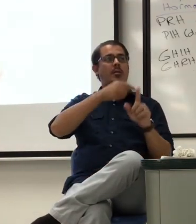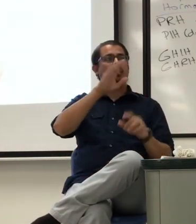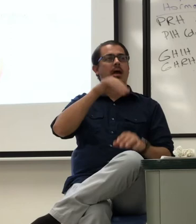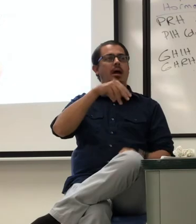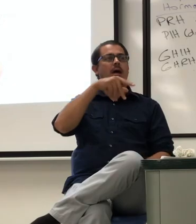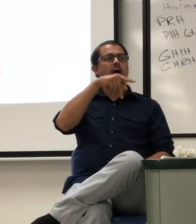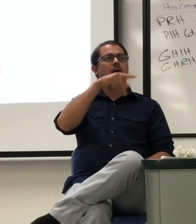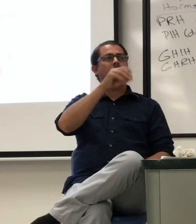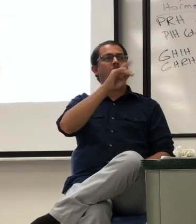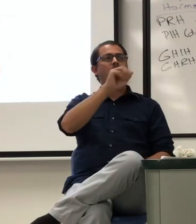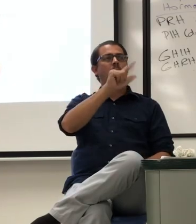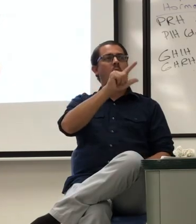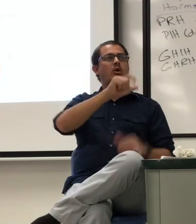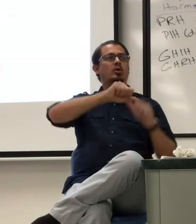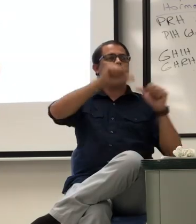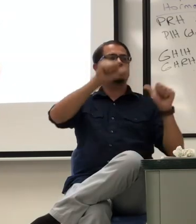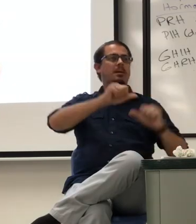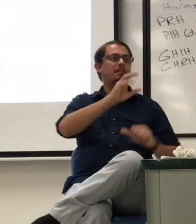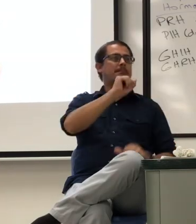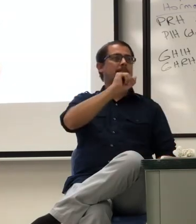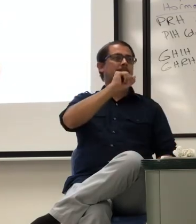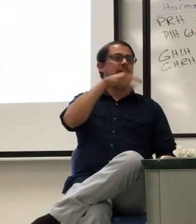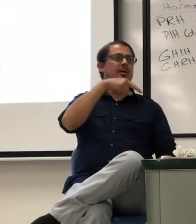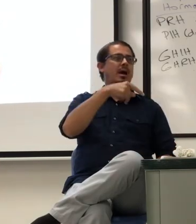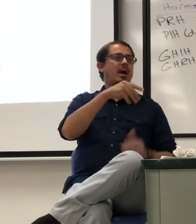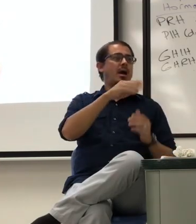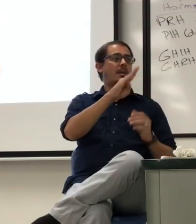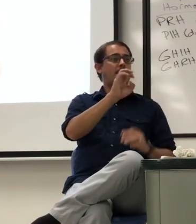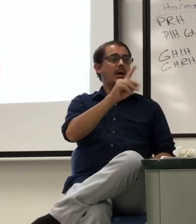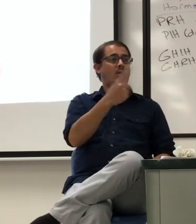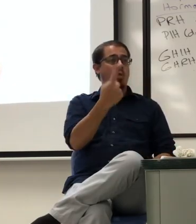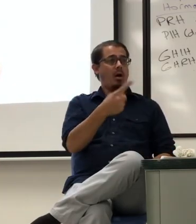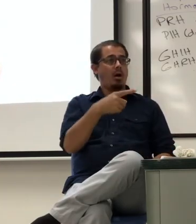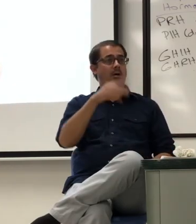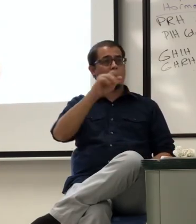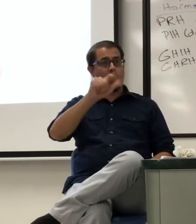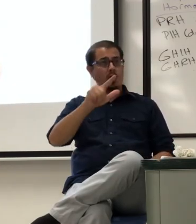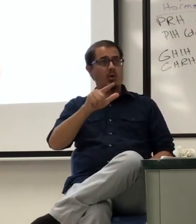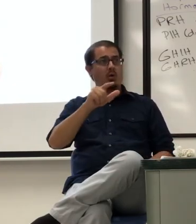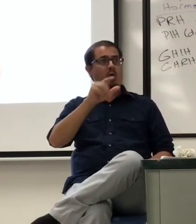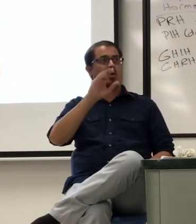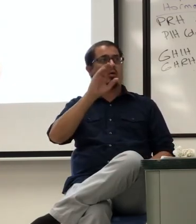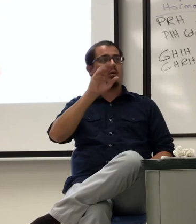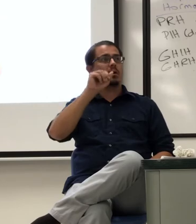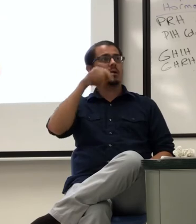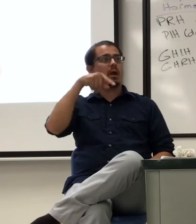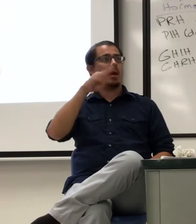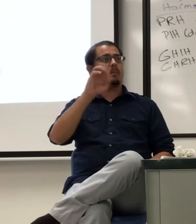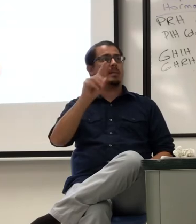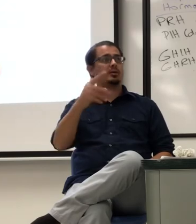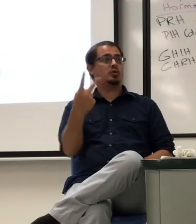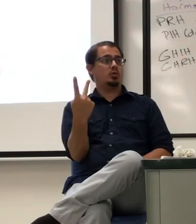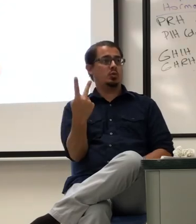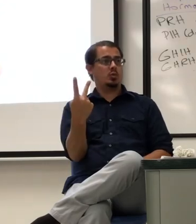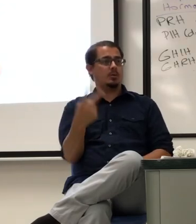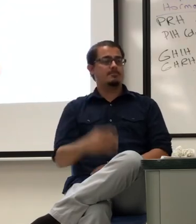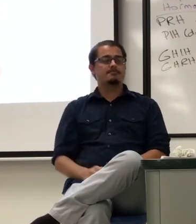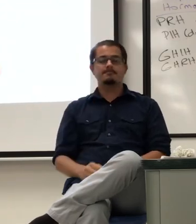system, capbed 1, portal veins, capbed 2. And look at all these hormones that are released from cells in there.